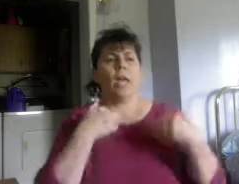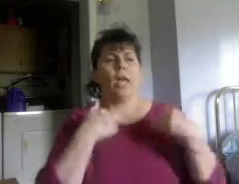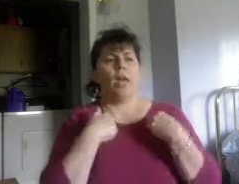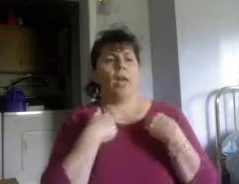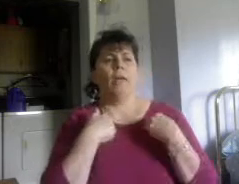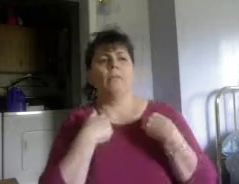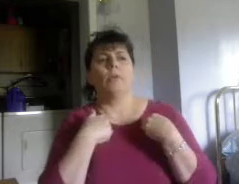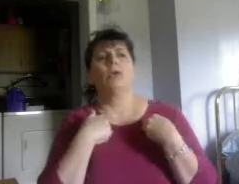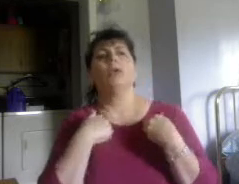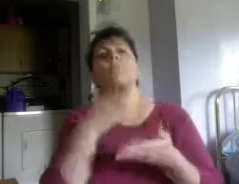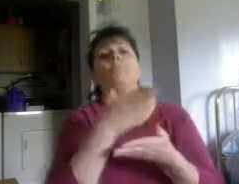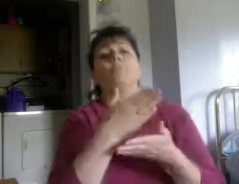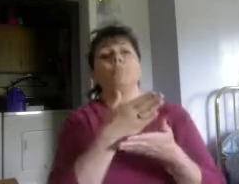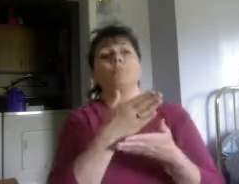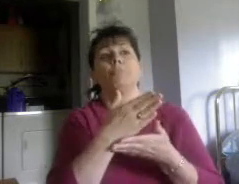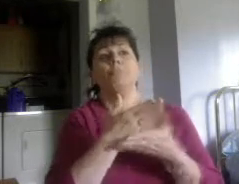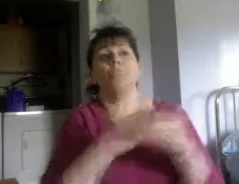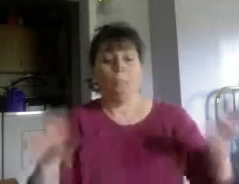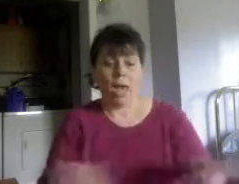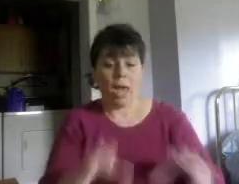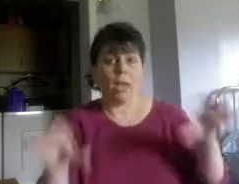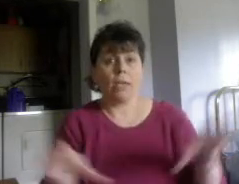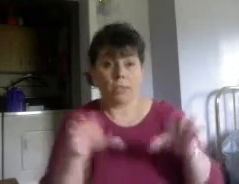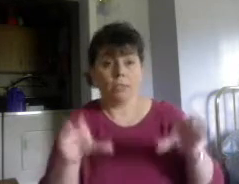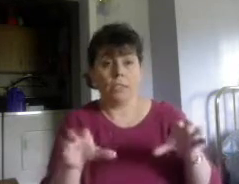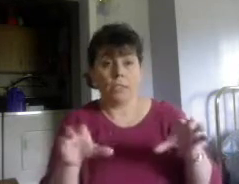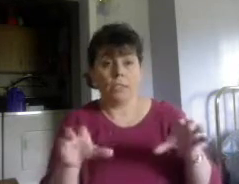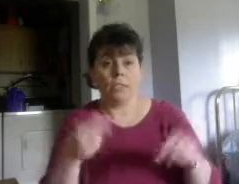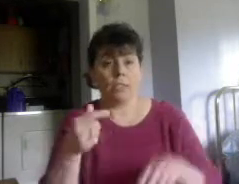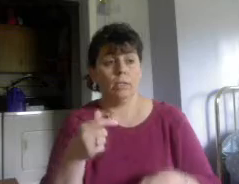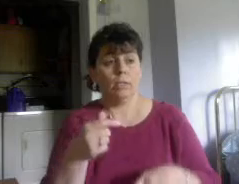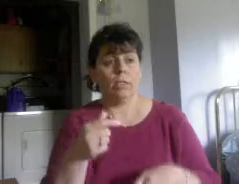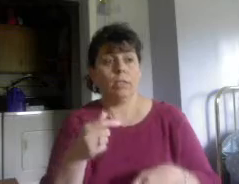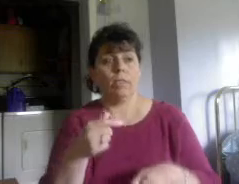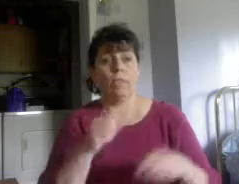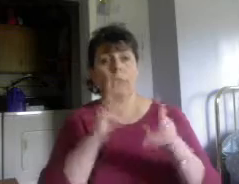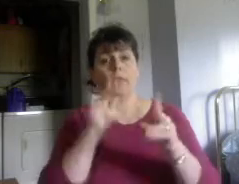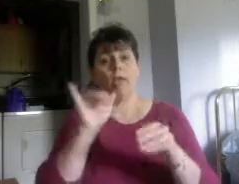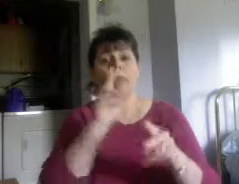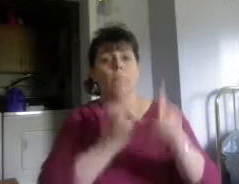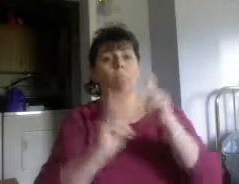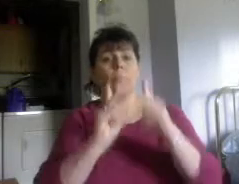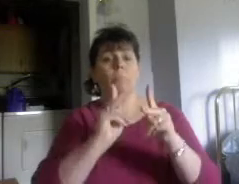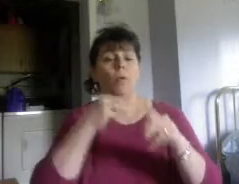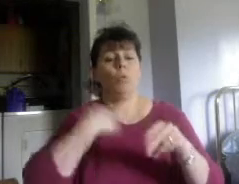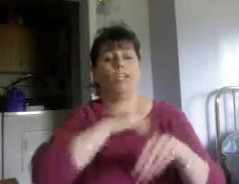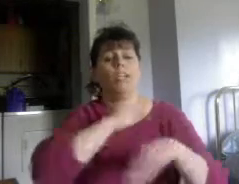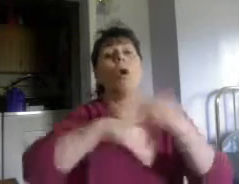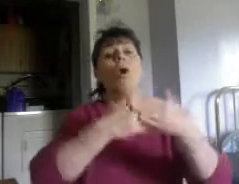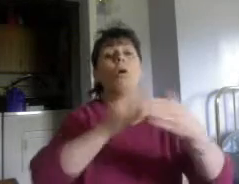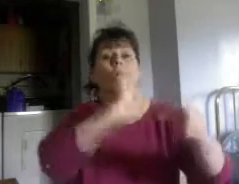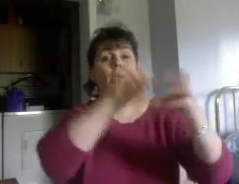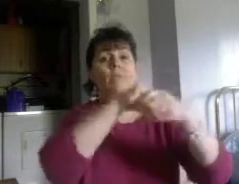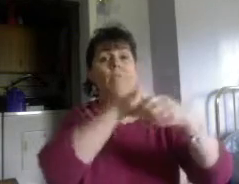do. Pass out pens or pencils in a one-page activity. On the sheet, it would be called Dealing